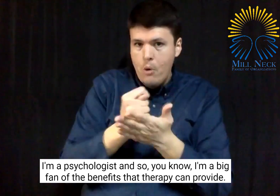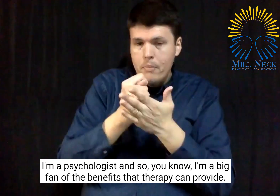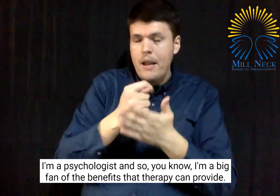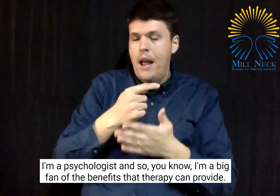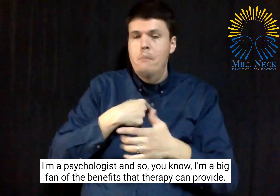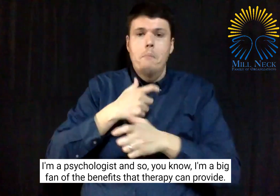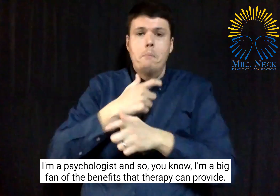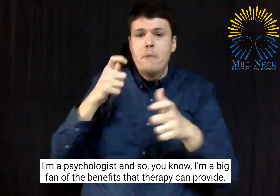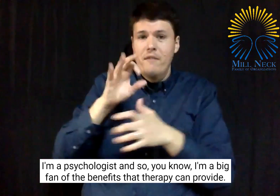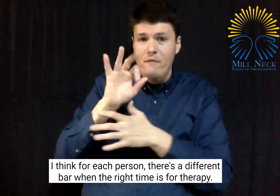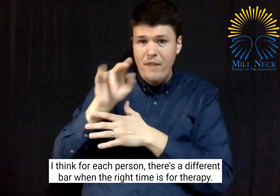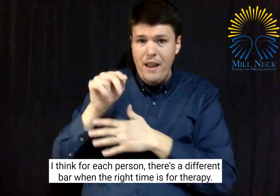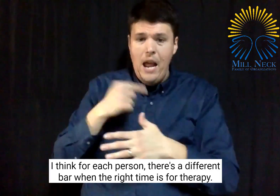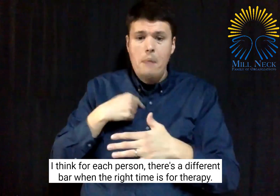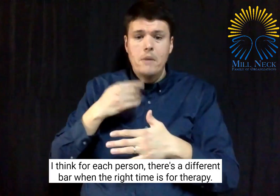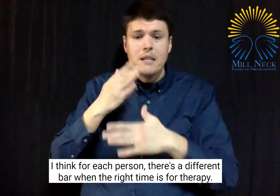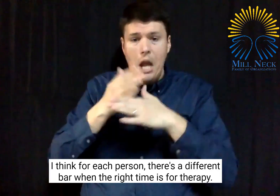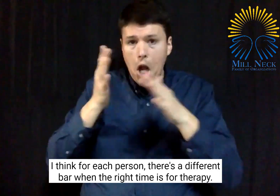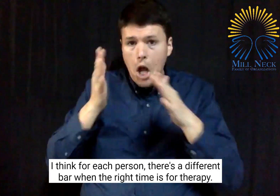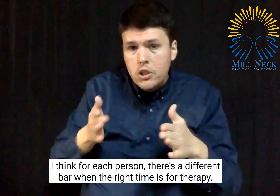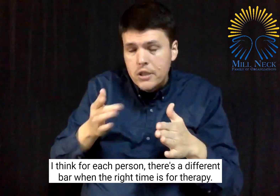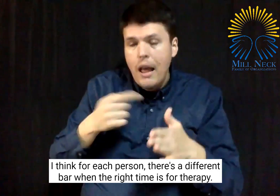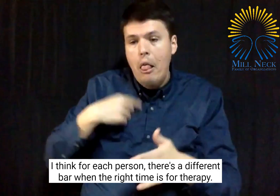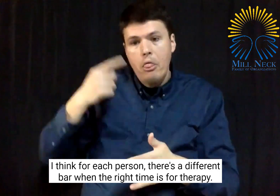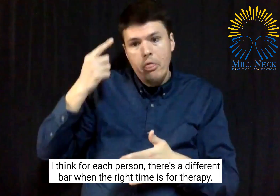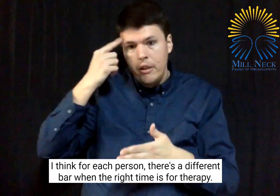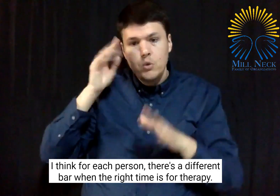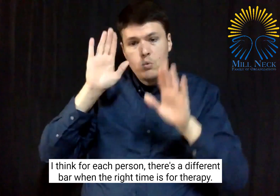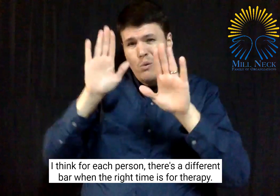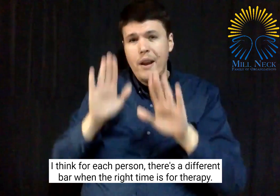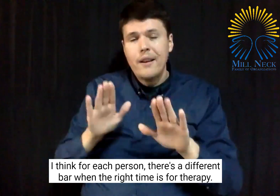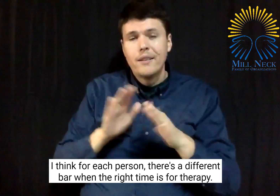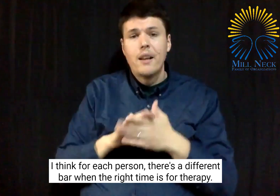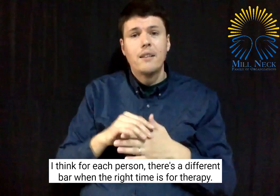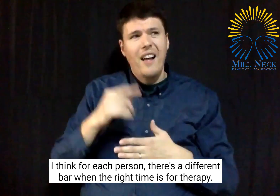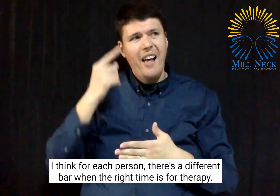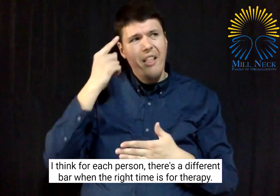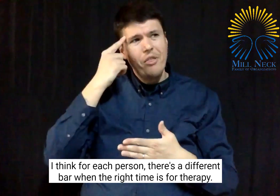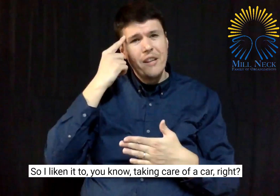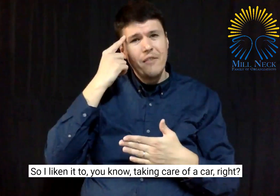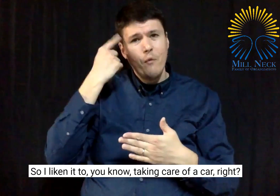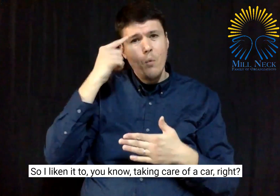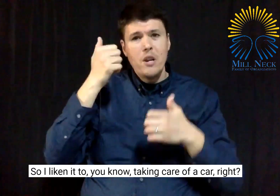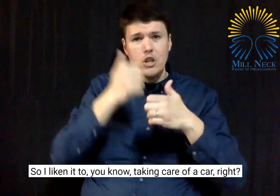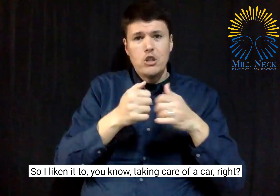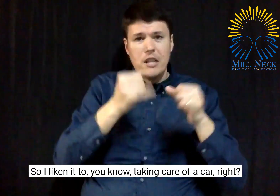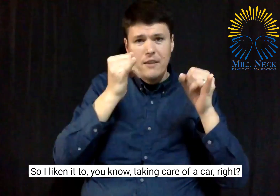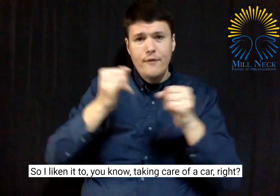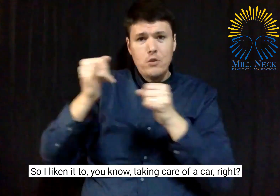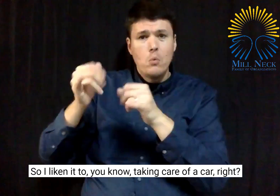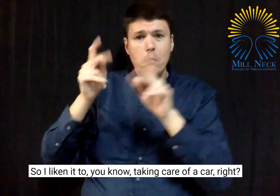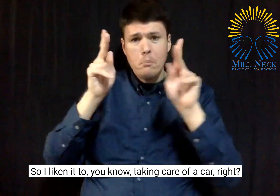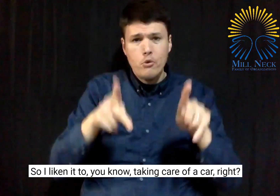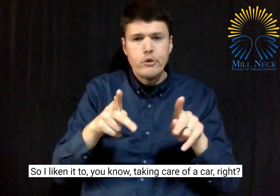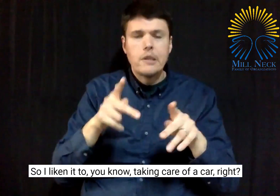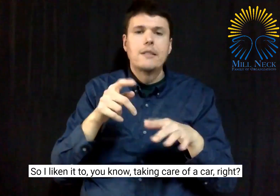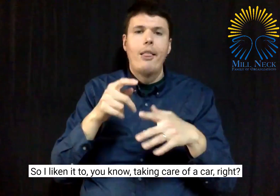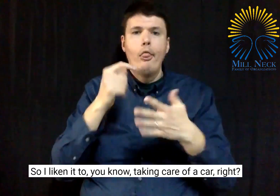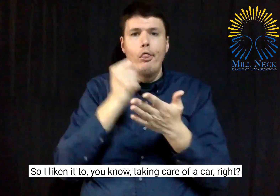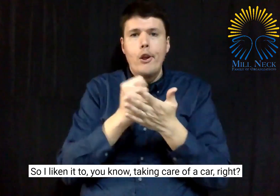can provide. I think for each person, there's a different bar when the right time is for therapy. So I liken it to